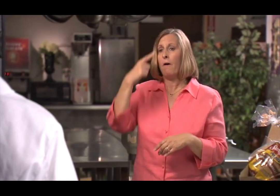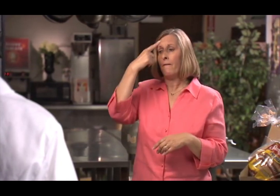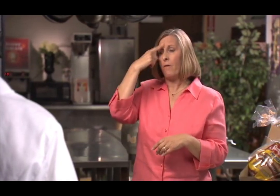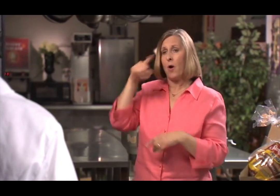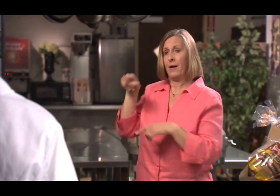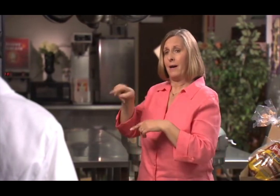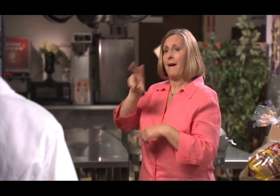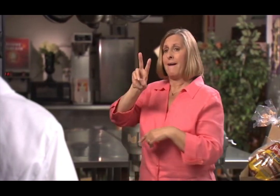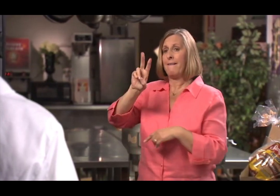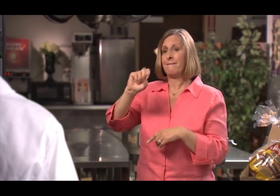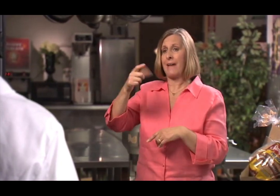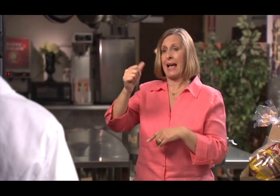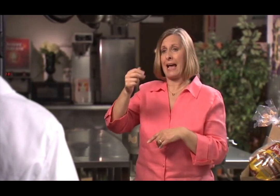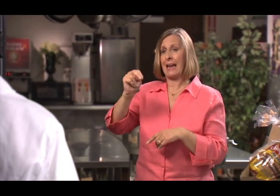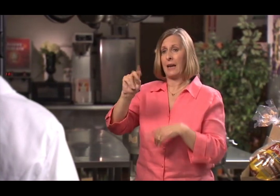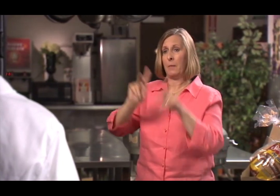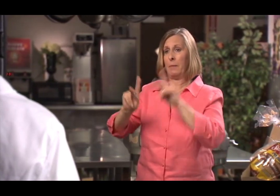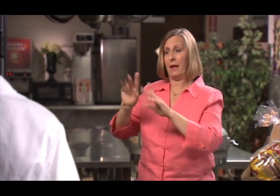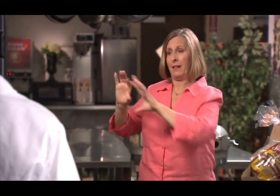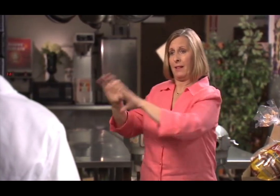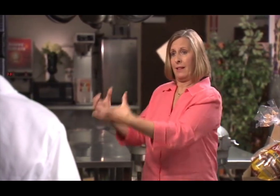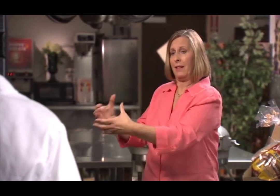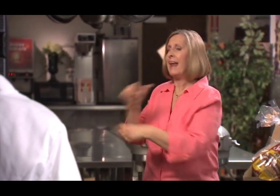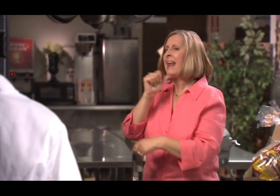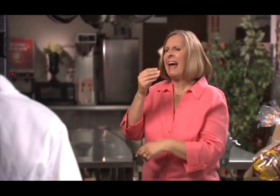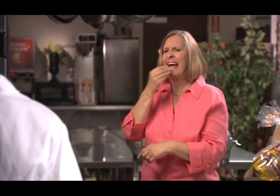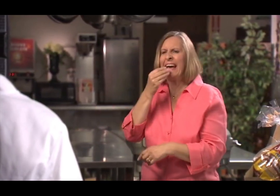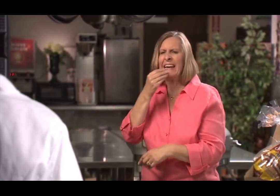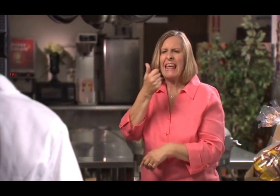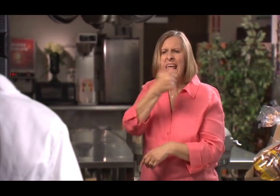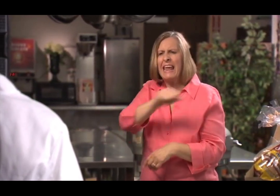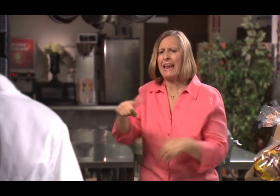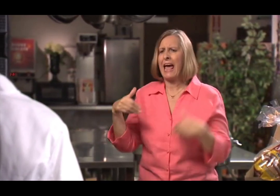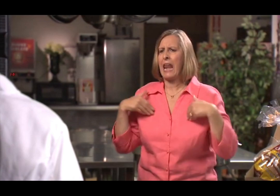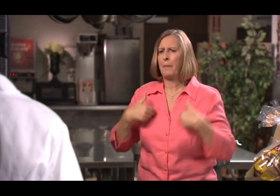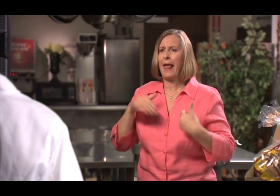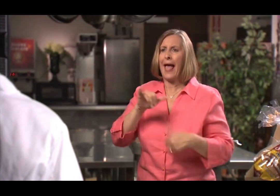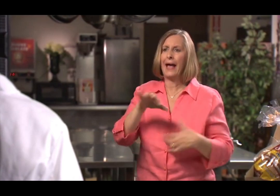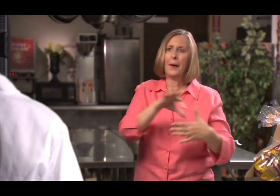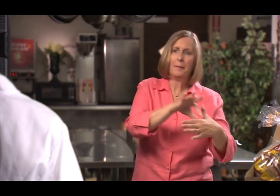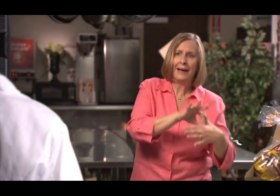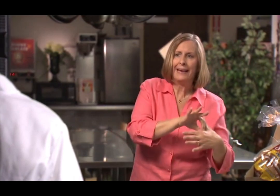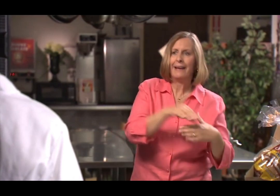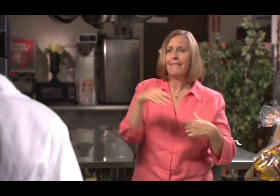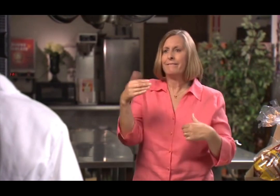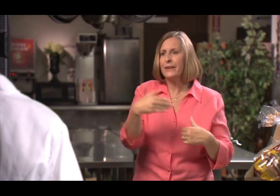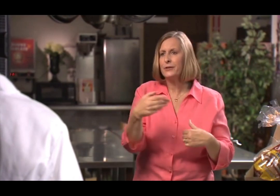For vegans who don't eat any animal products like meat, fish, dairy, or eggs,